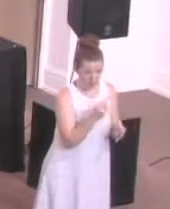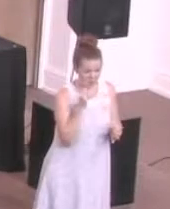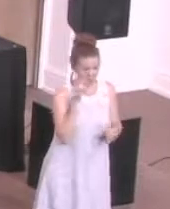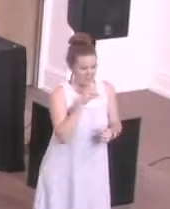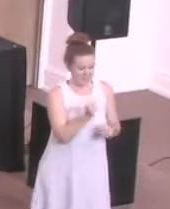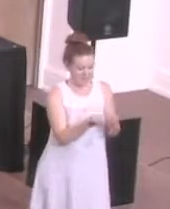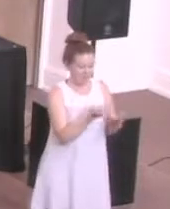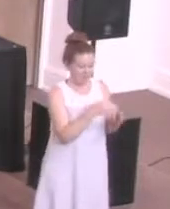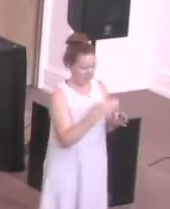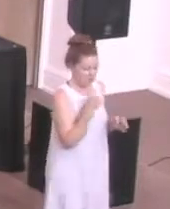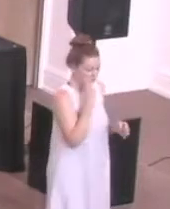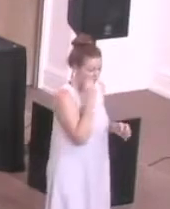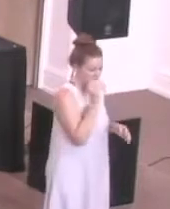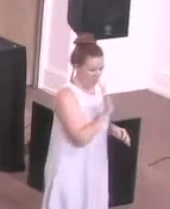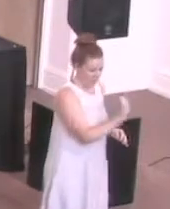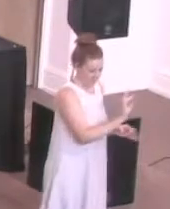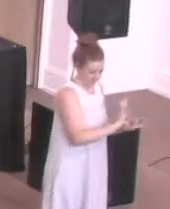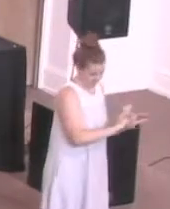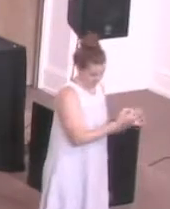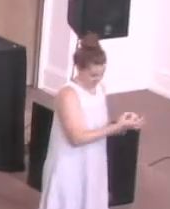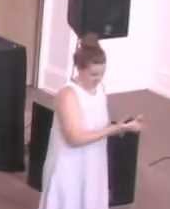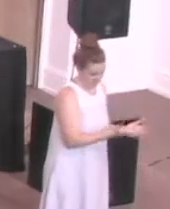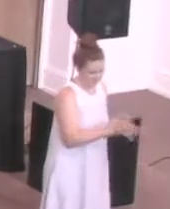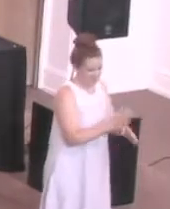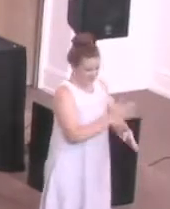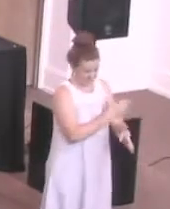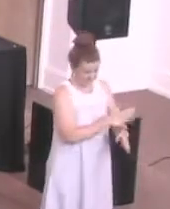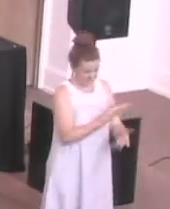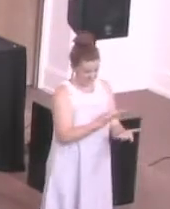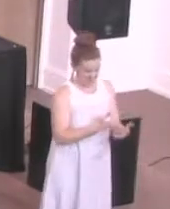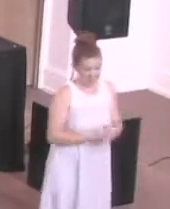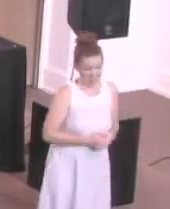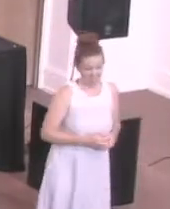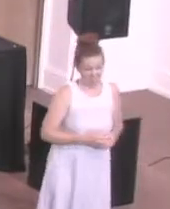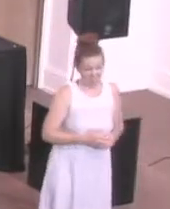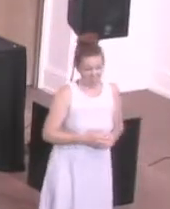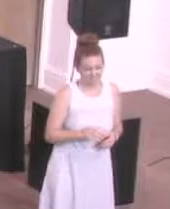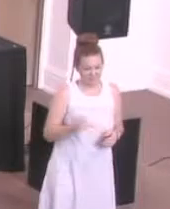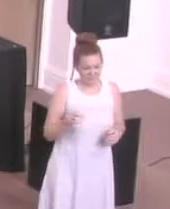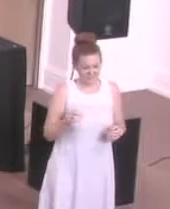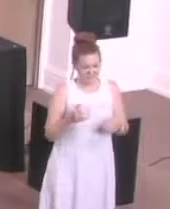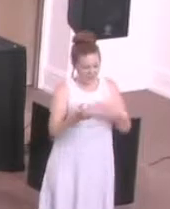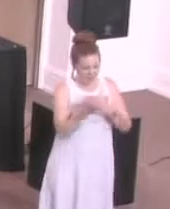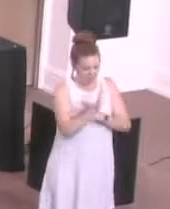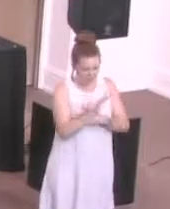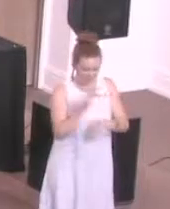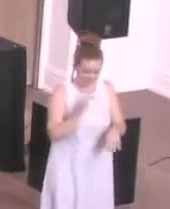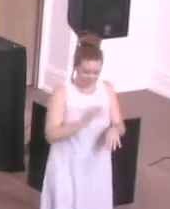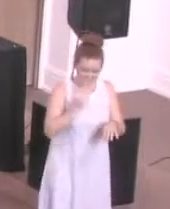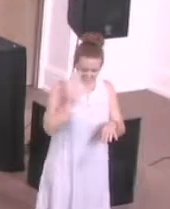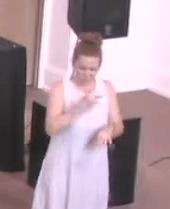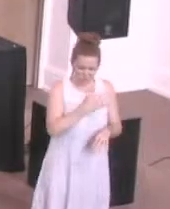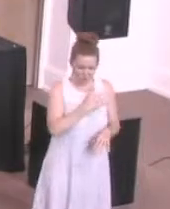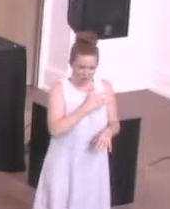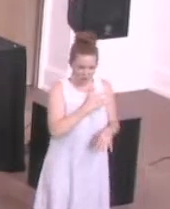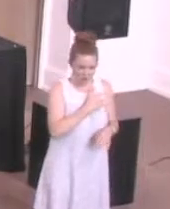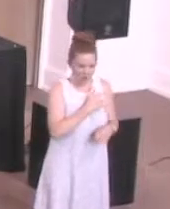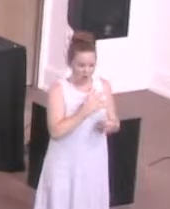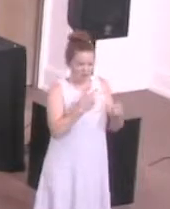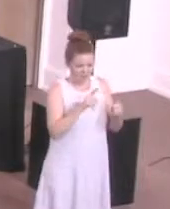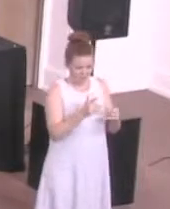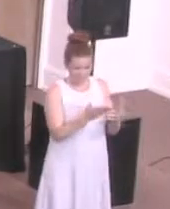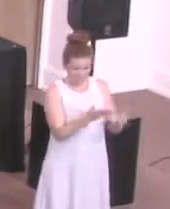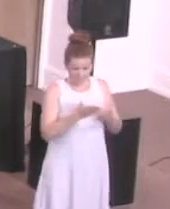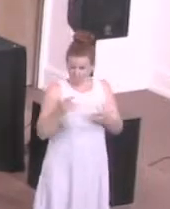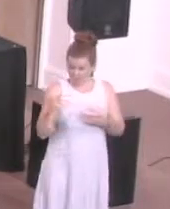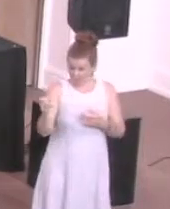looking at this, and I'm starting to fall in love with some of this stuff. So I thought, I'm going to pray. God just really put on my heart, let's bring him up here. And I thought, well, we don't